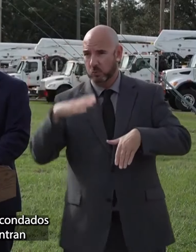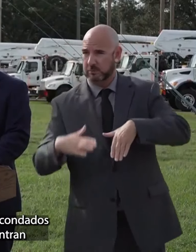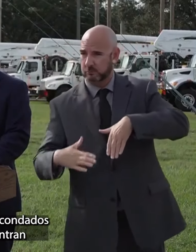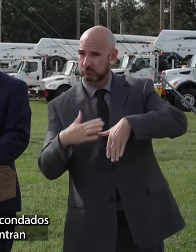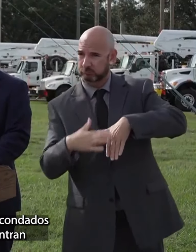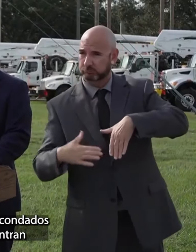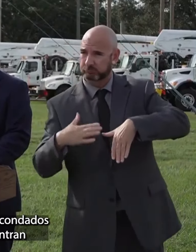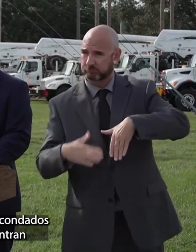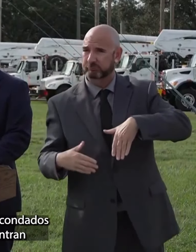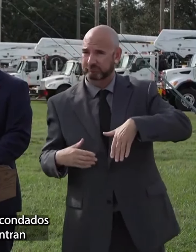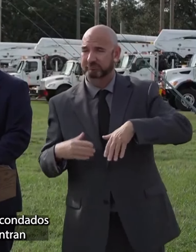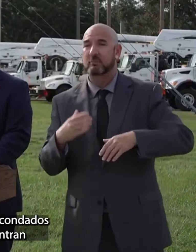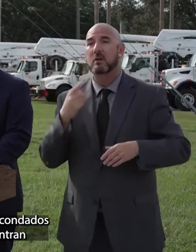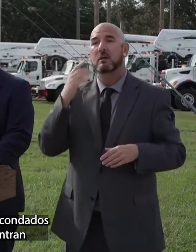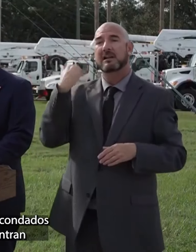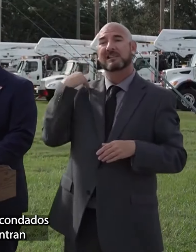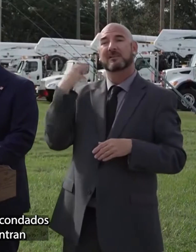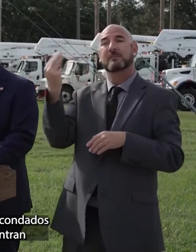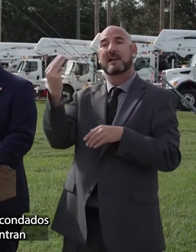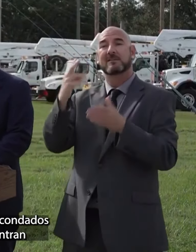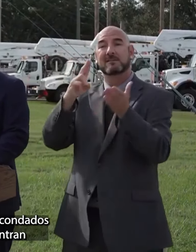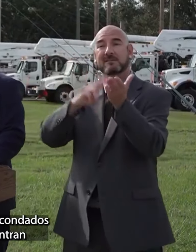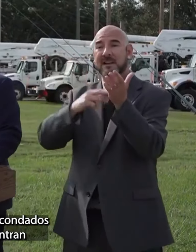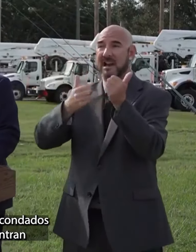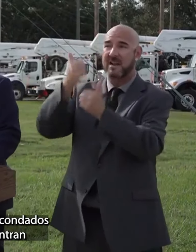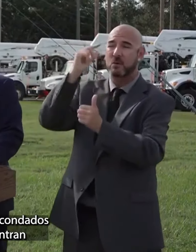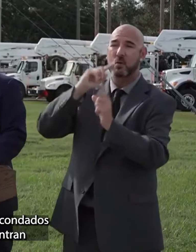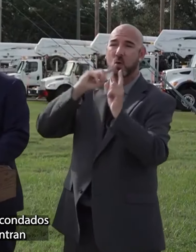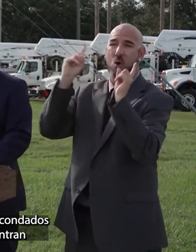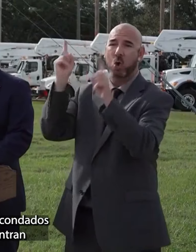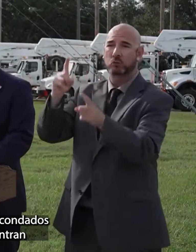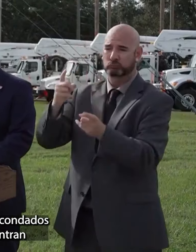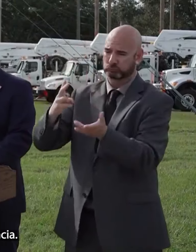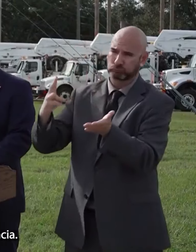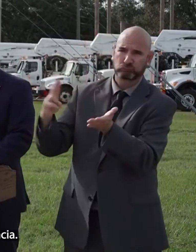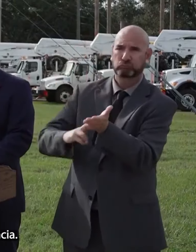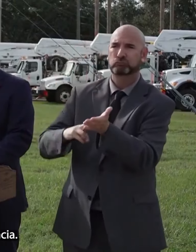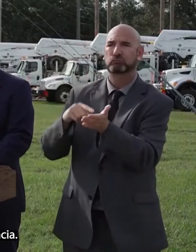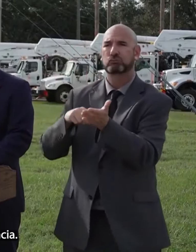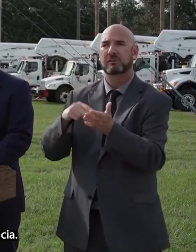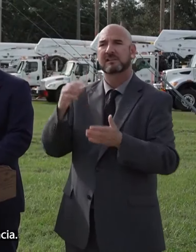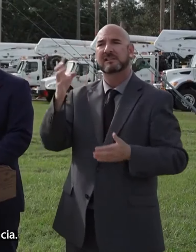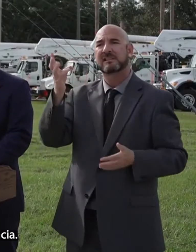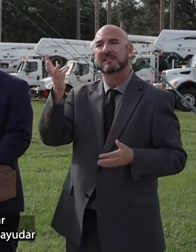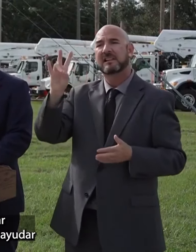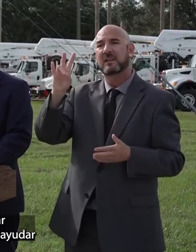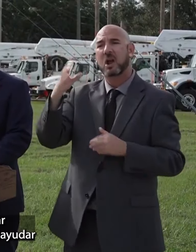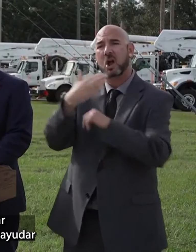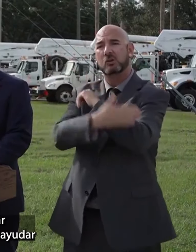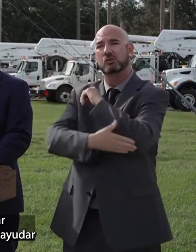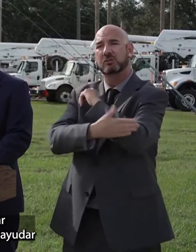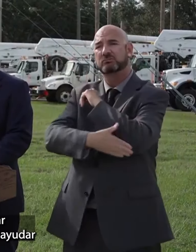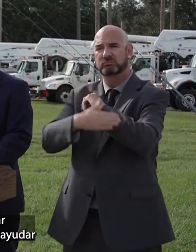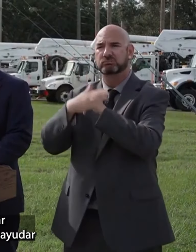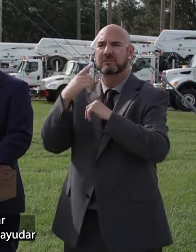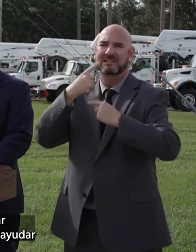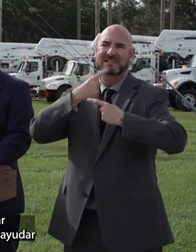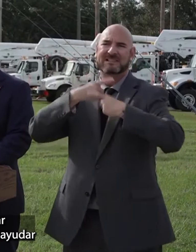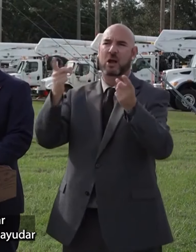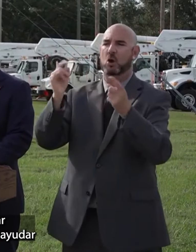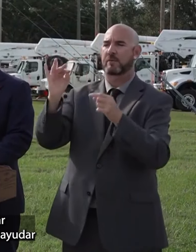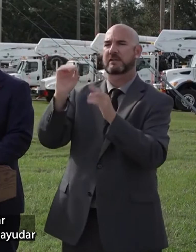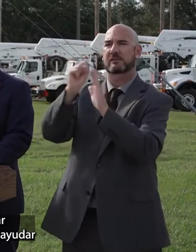executive order. We now have 61 of Florida's 67 counties that are in a state of emergency, and it's been able to help